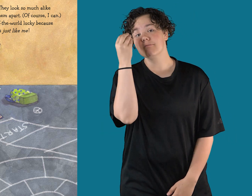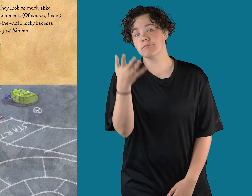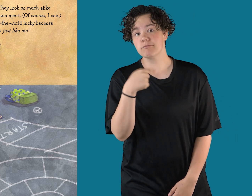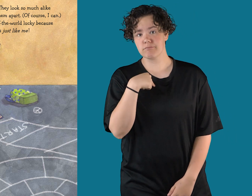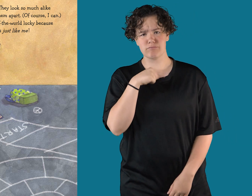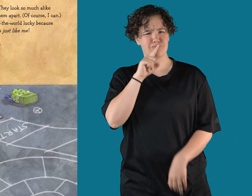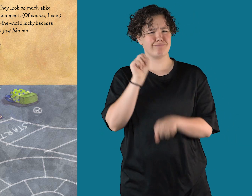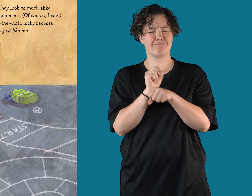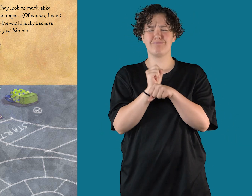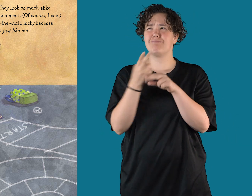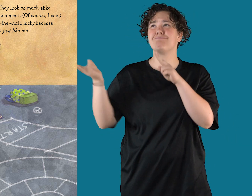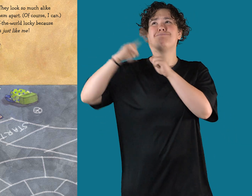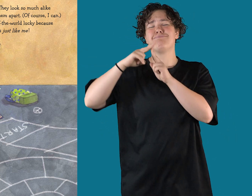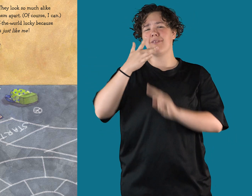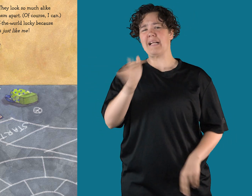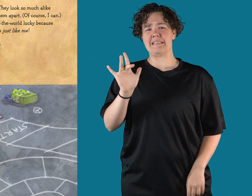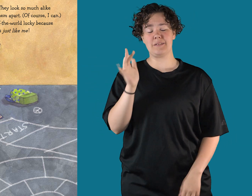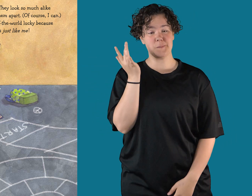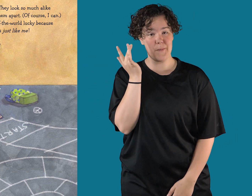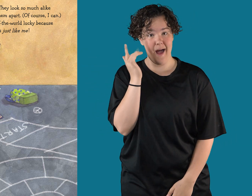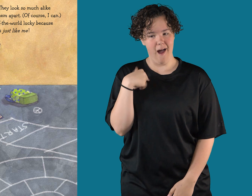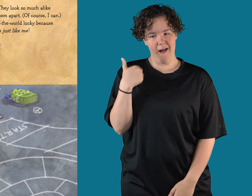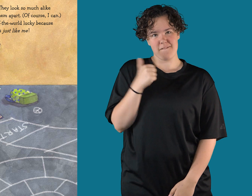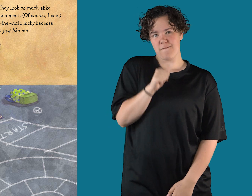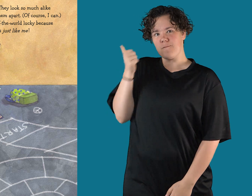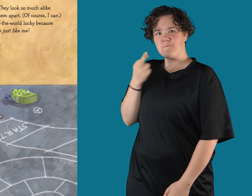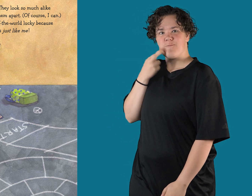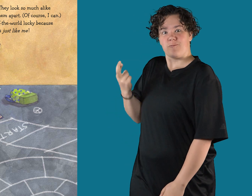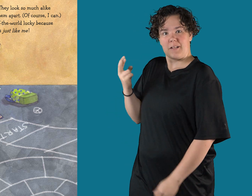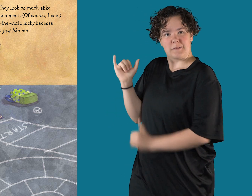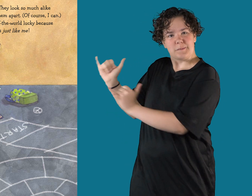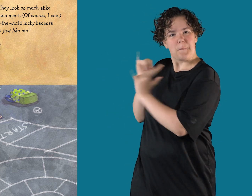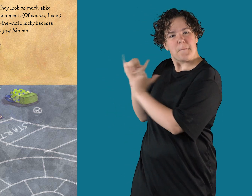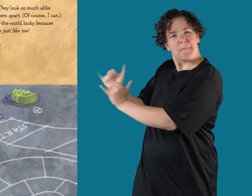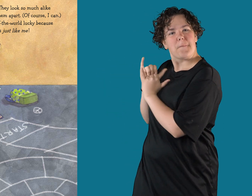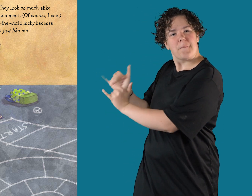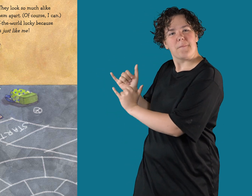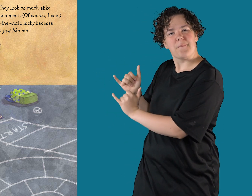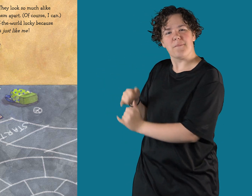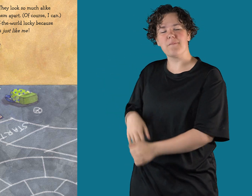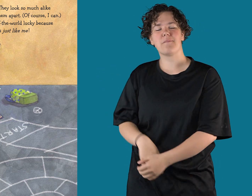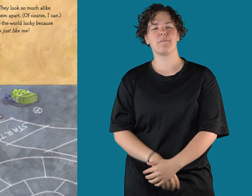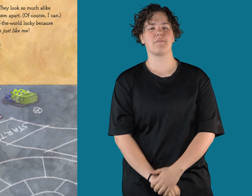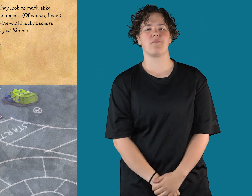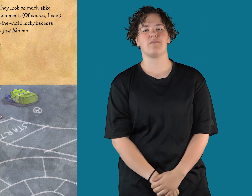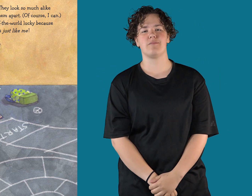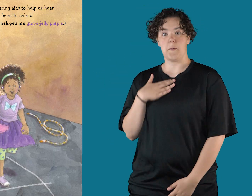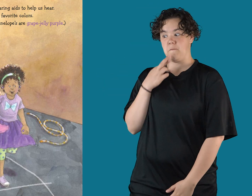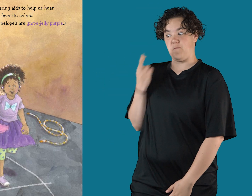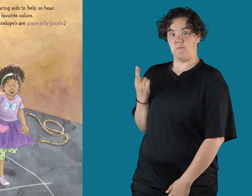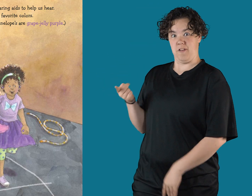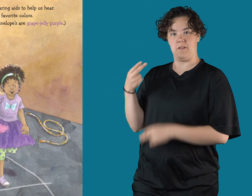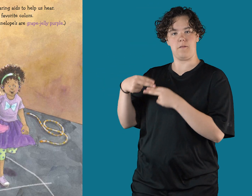But most of all, I am on top of the world lucky because I have a very best friend who is just like me.